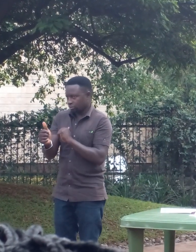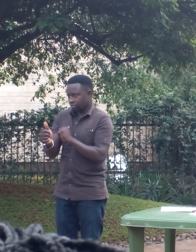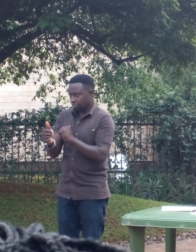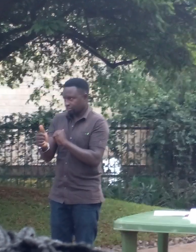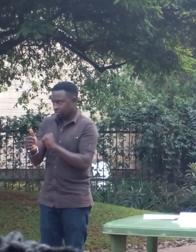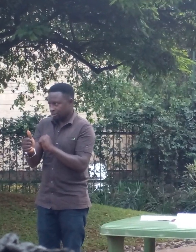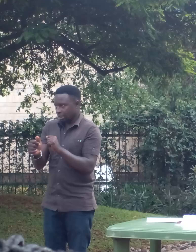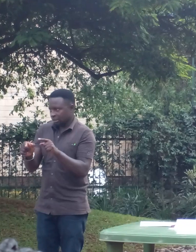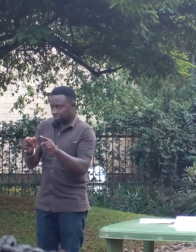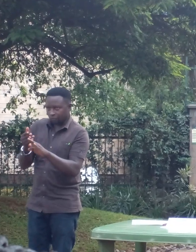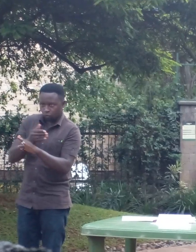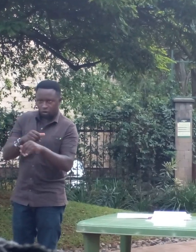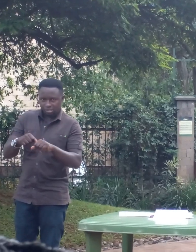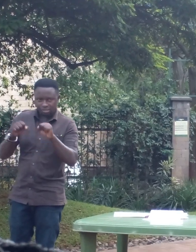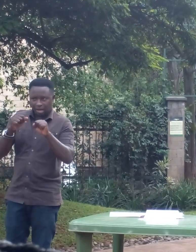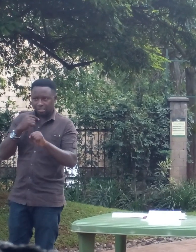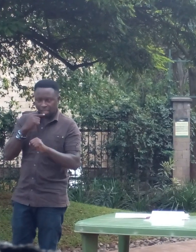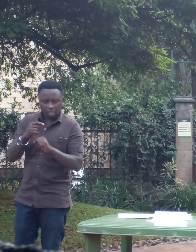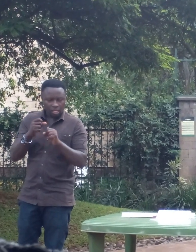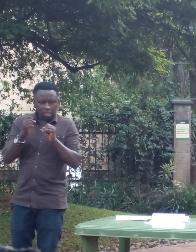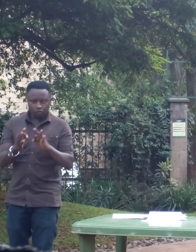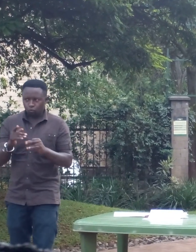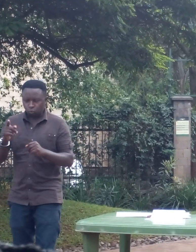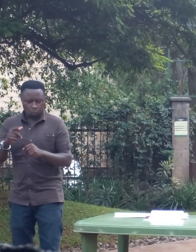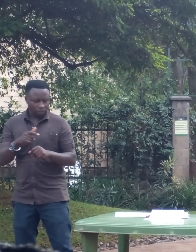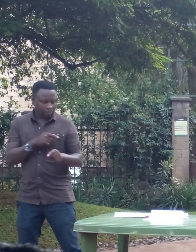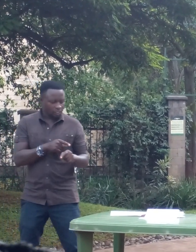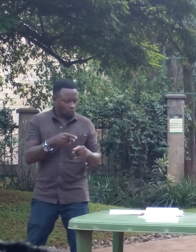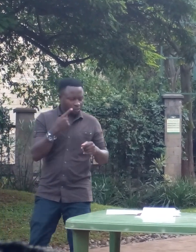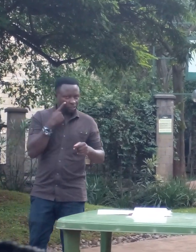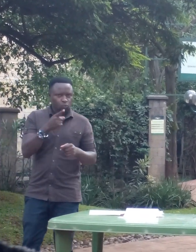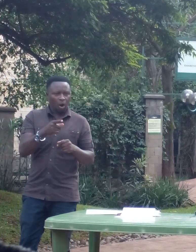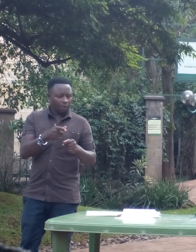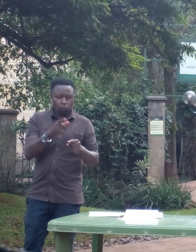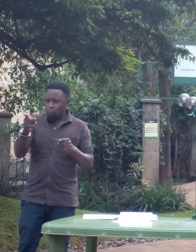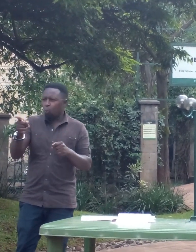on individual sports. The chairperson has said